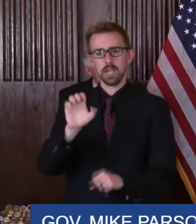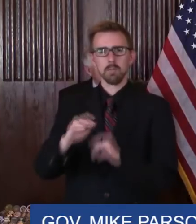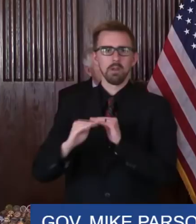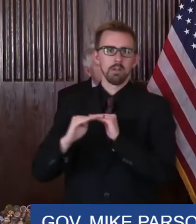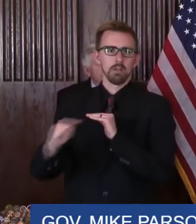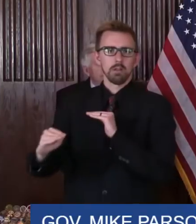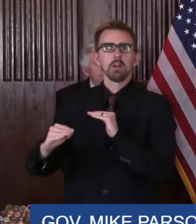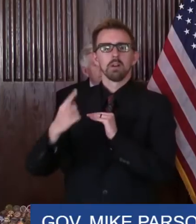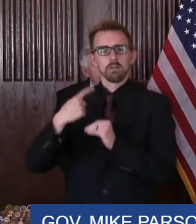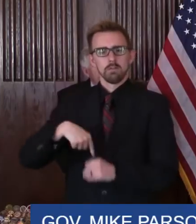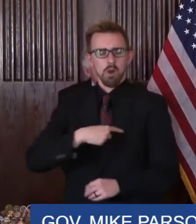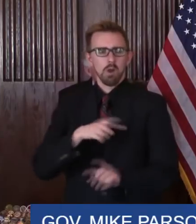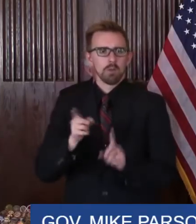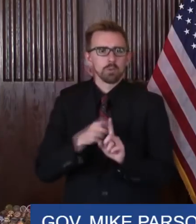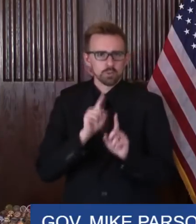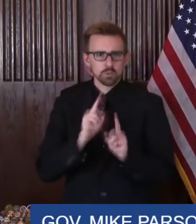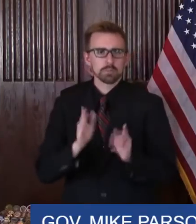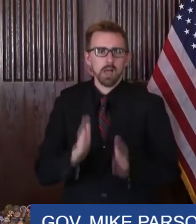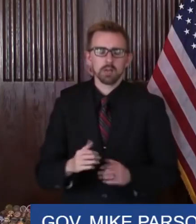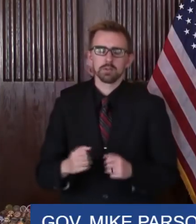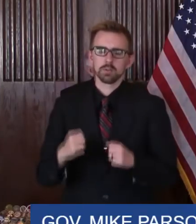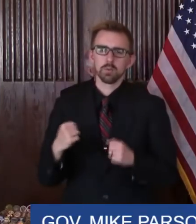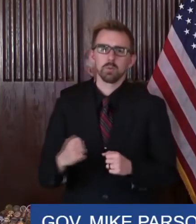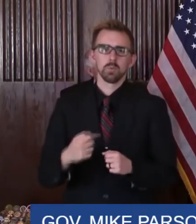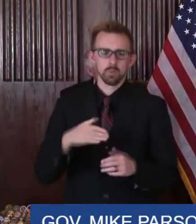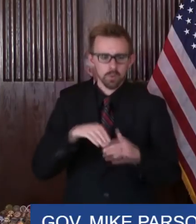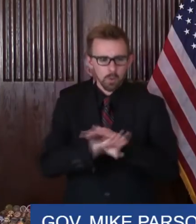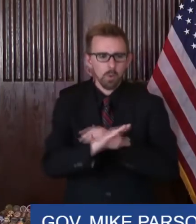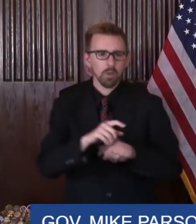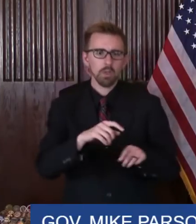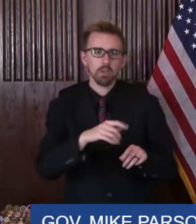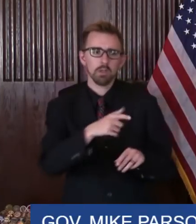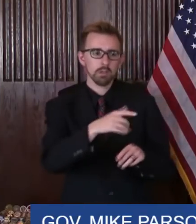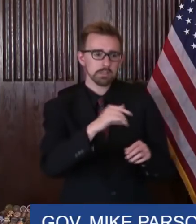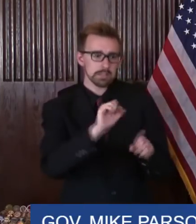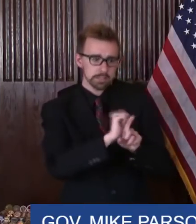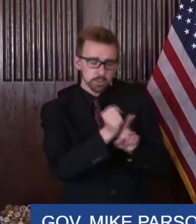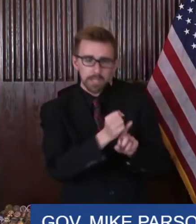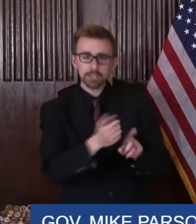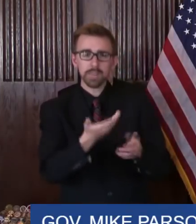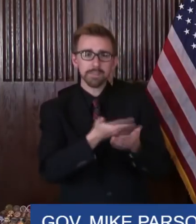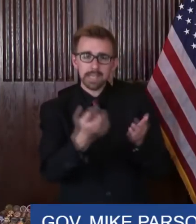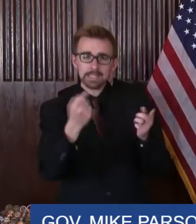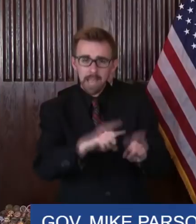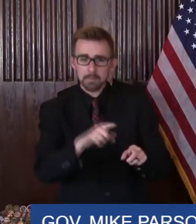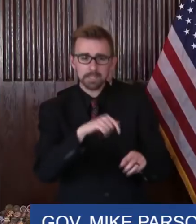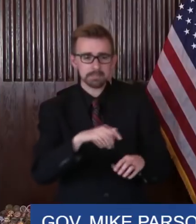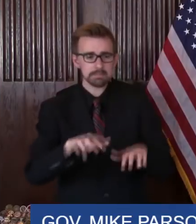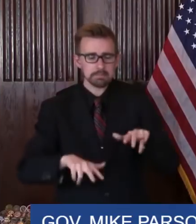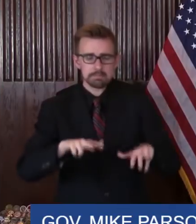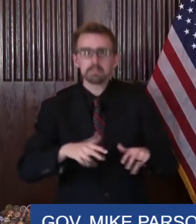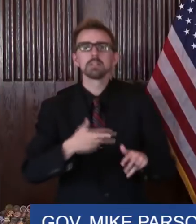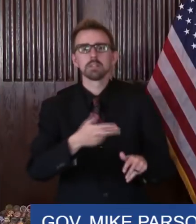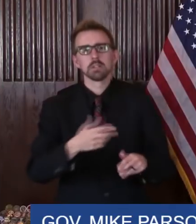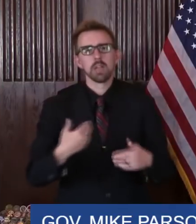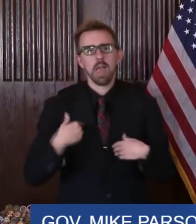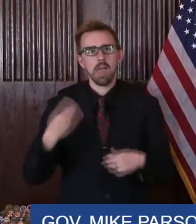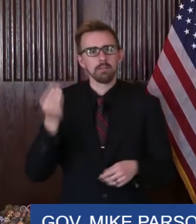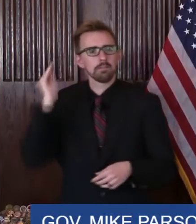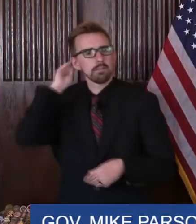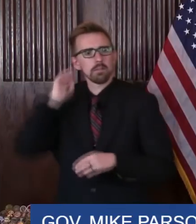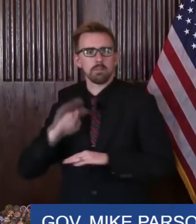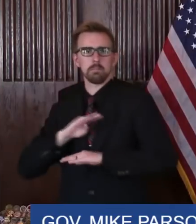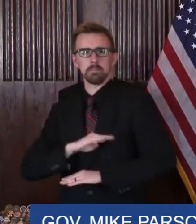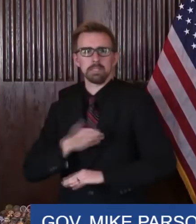going to give our first responders going into these calls, going into these trying times, these difficult times, especially over the next couple of weeks